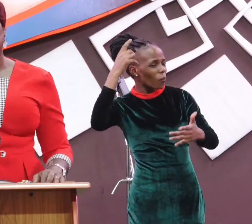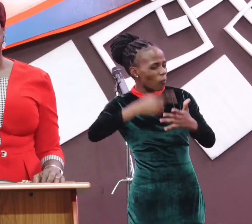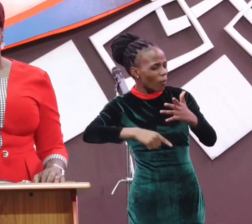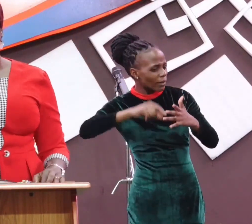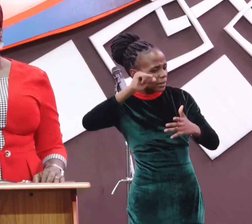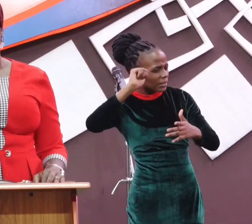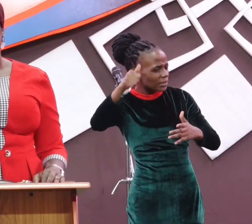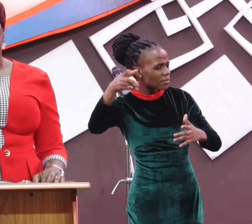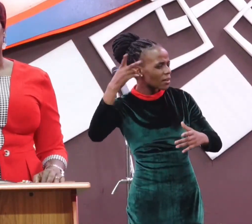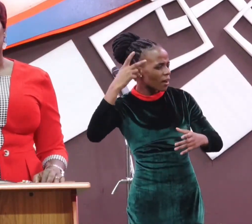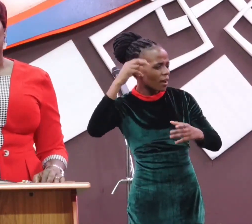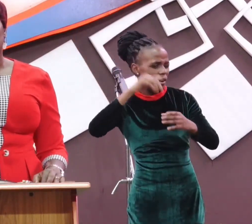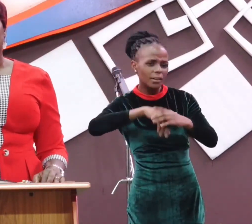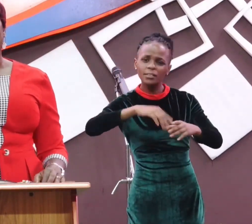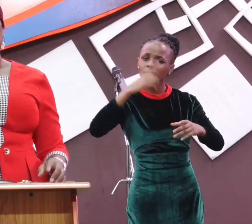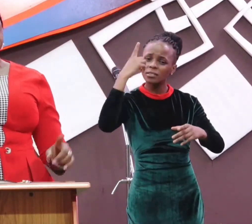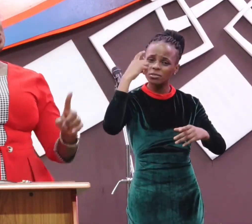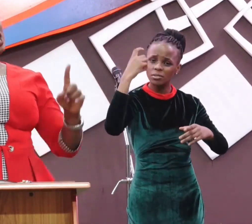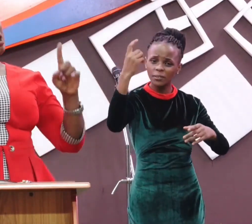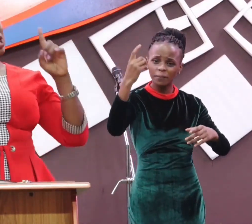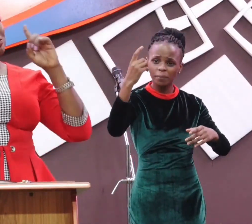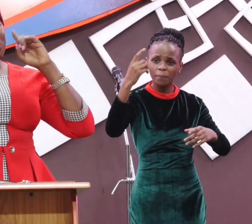ears still hear the things I heard in that